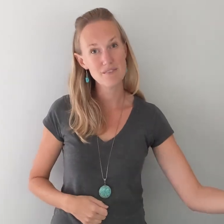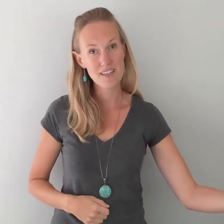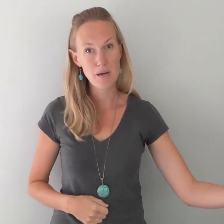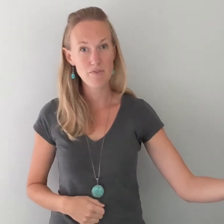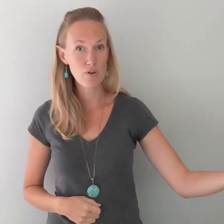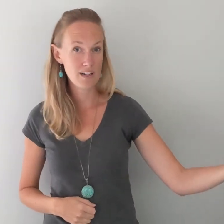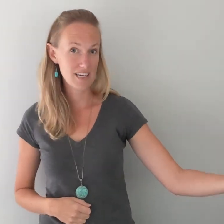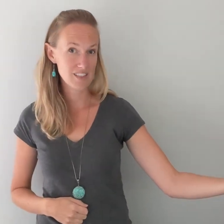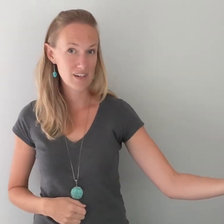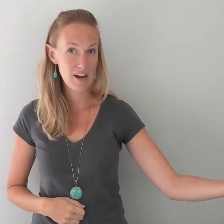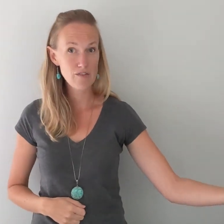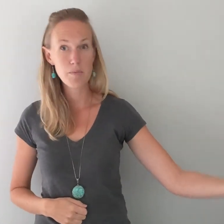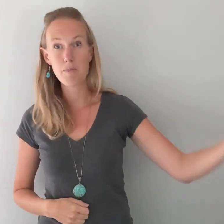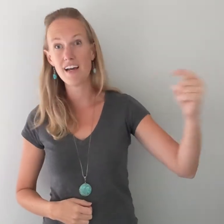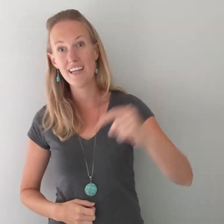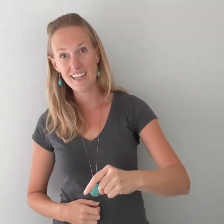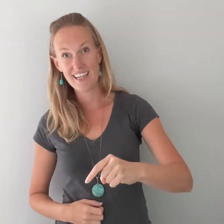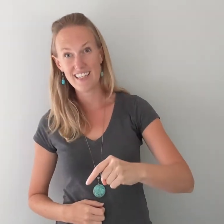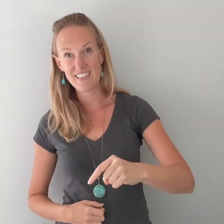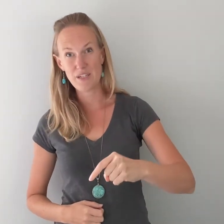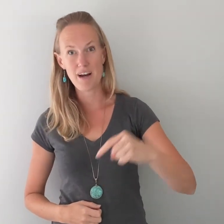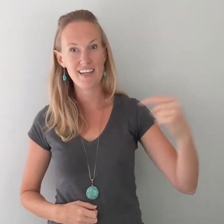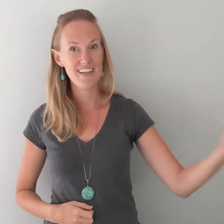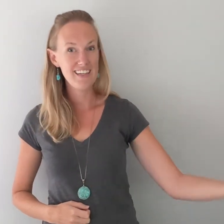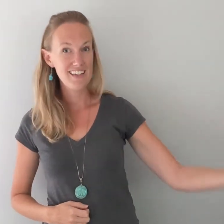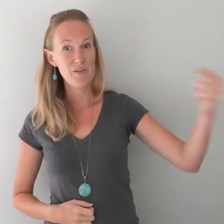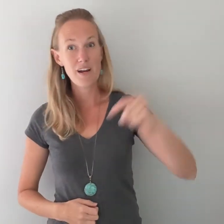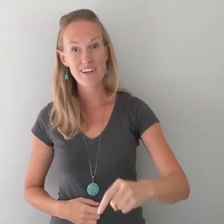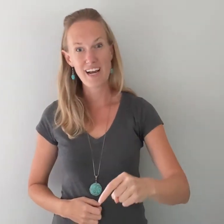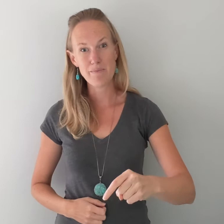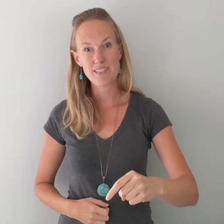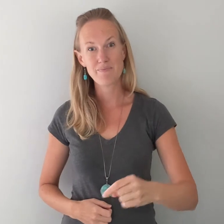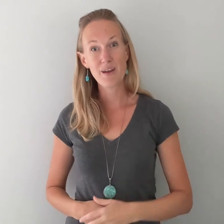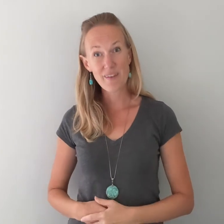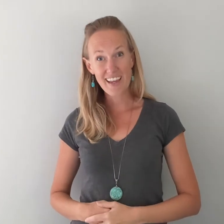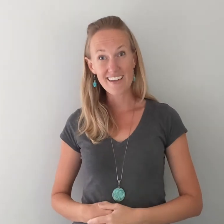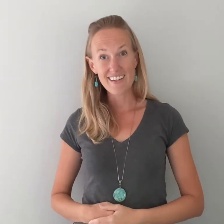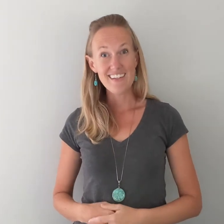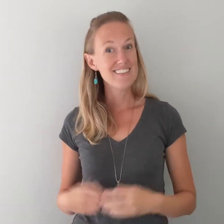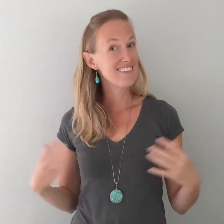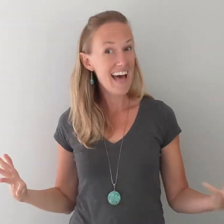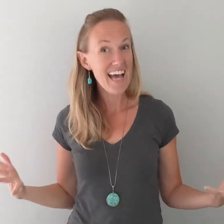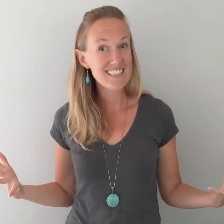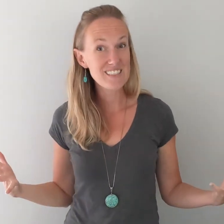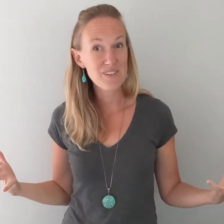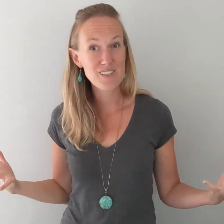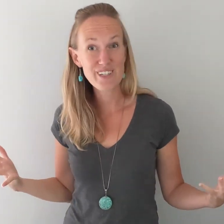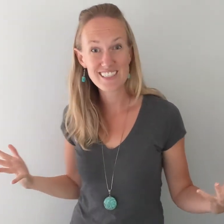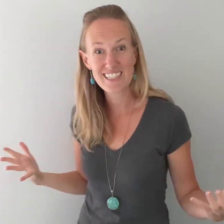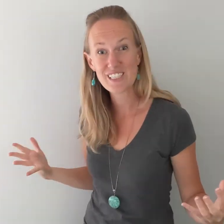done that before, index finger out from your body, into your body, whatever comes. Okay, so that is the first verse. Let's try